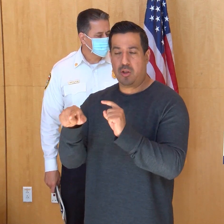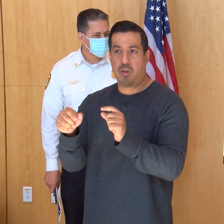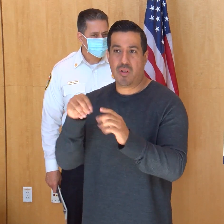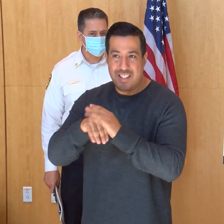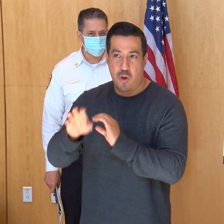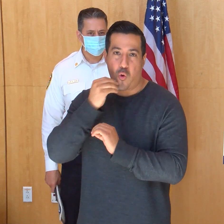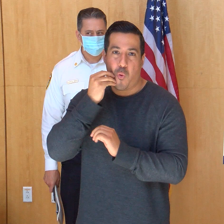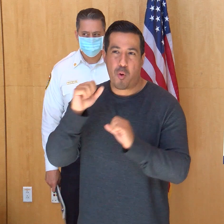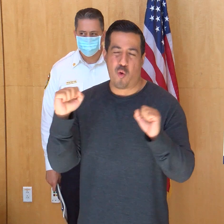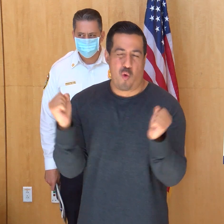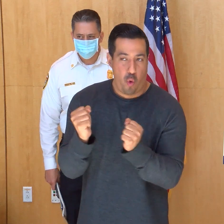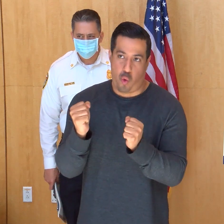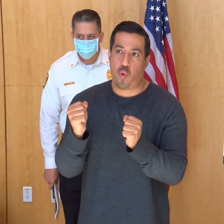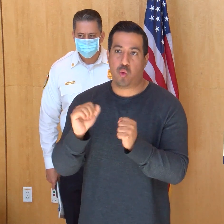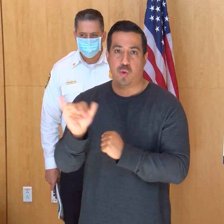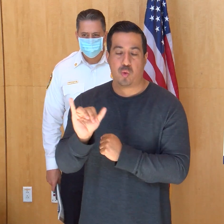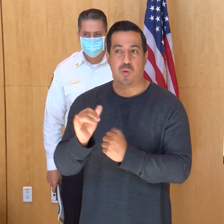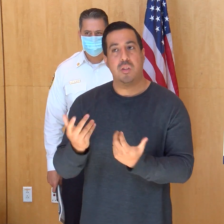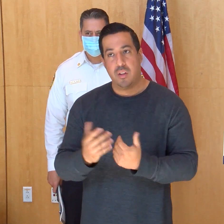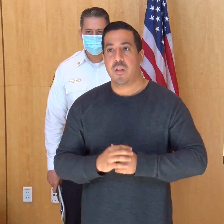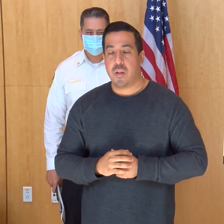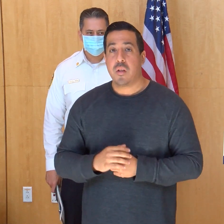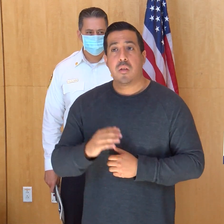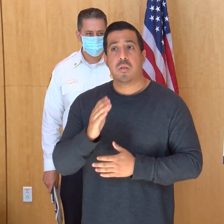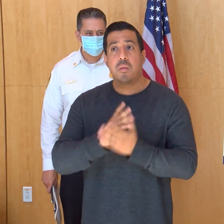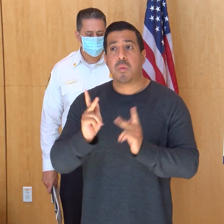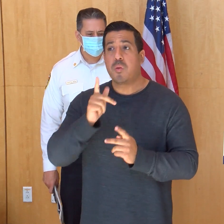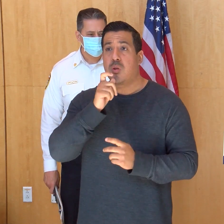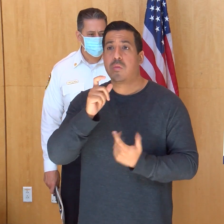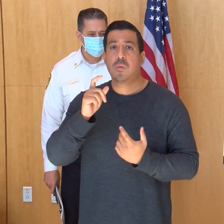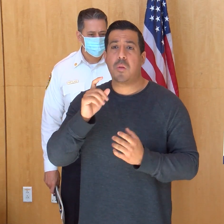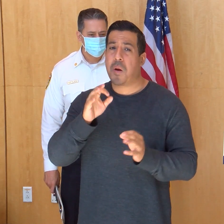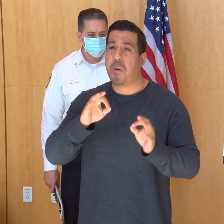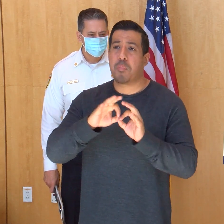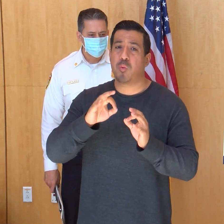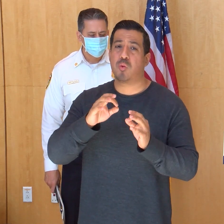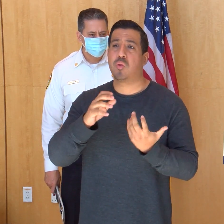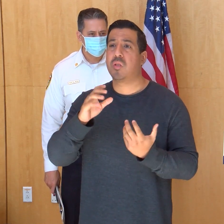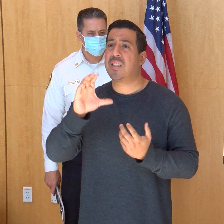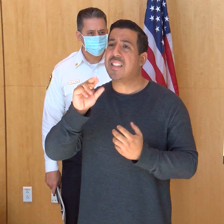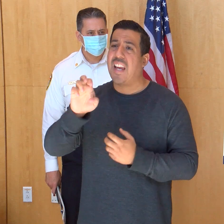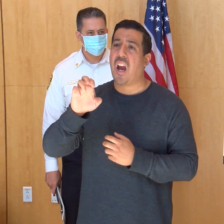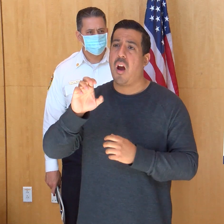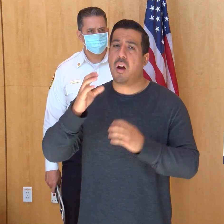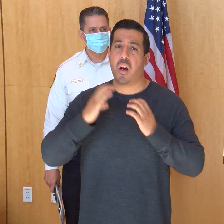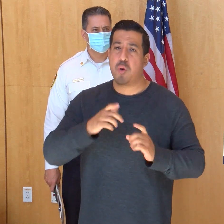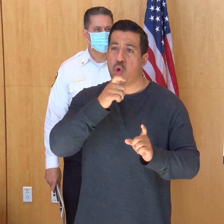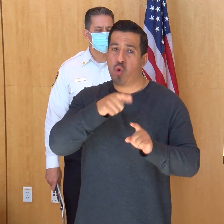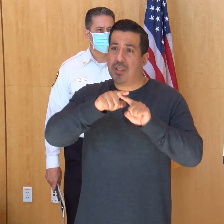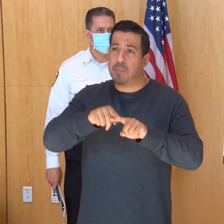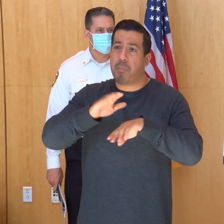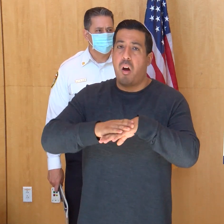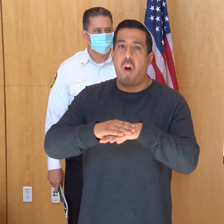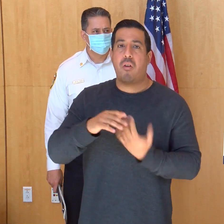their homes even as well. And then people with critical care customers, people who are relying on